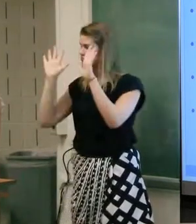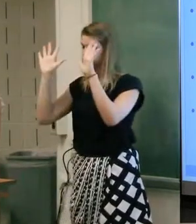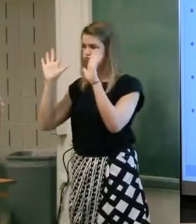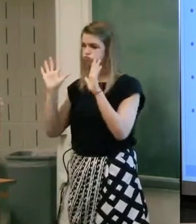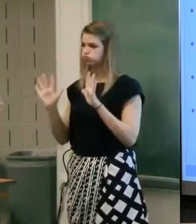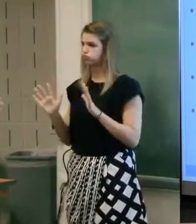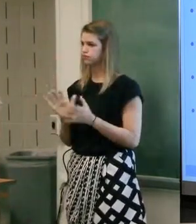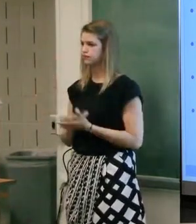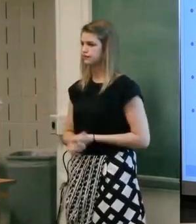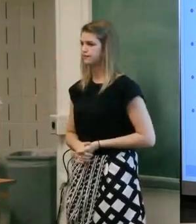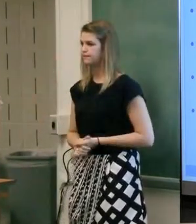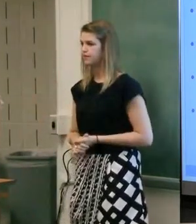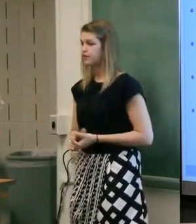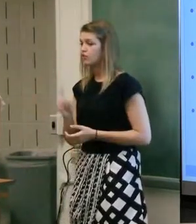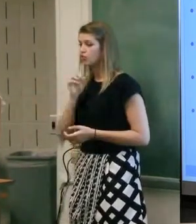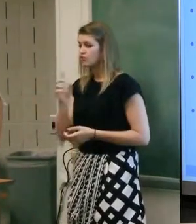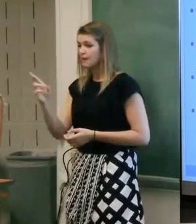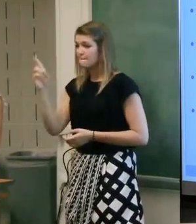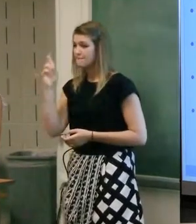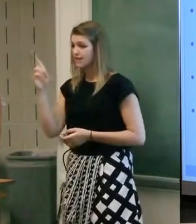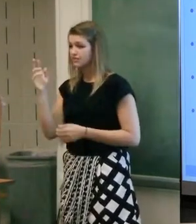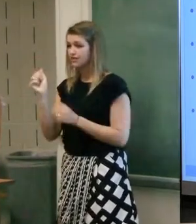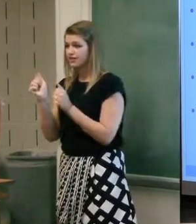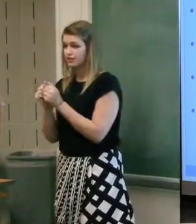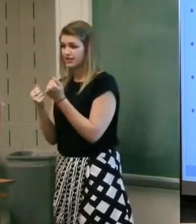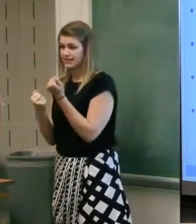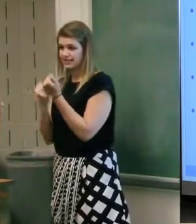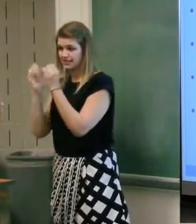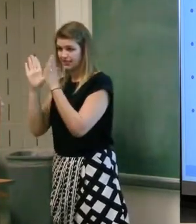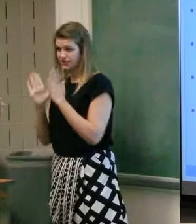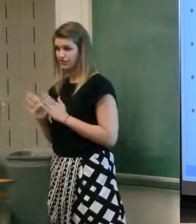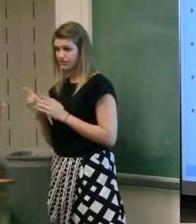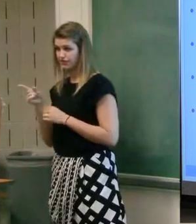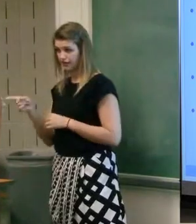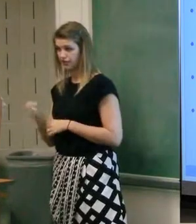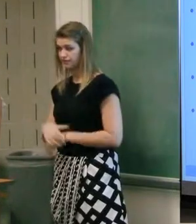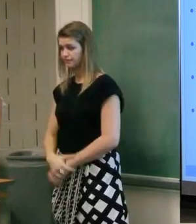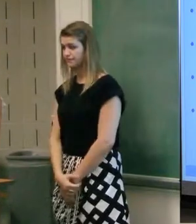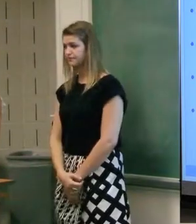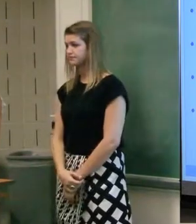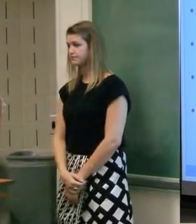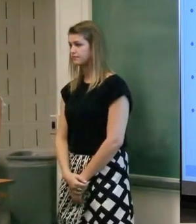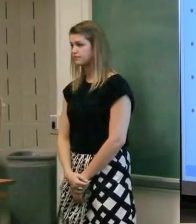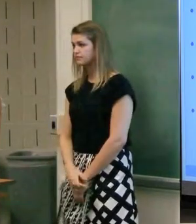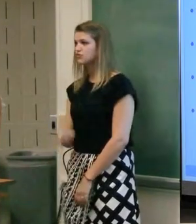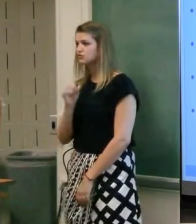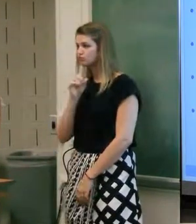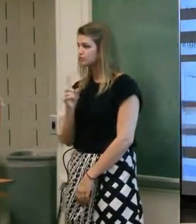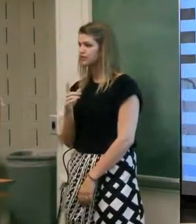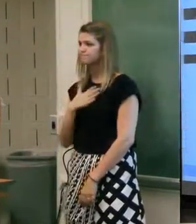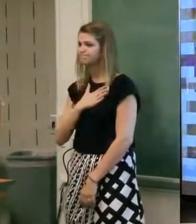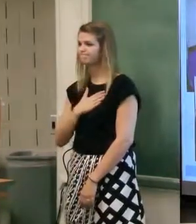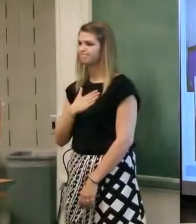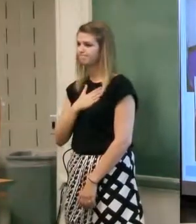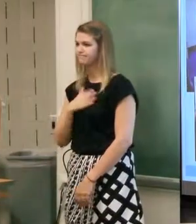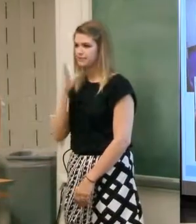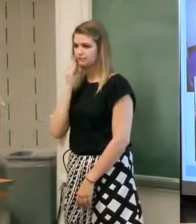phenomenal. I actually became really close with one of the assistant teachers. So it was a really good